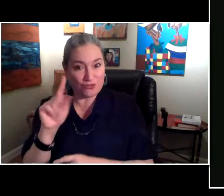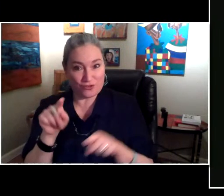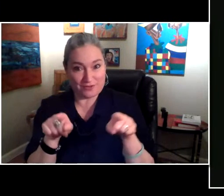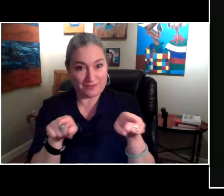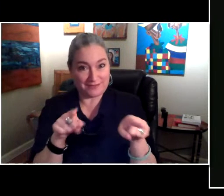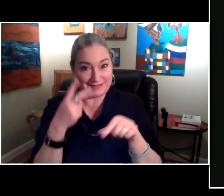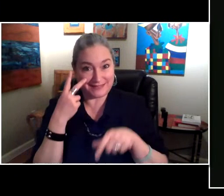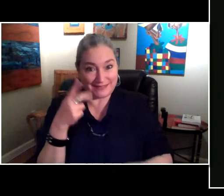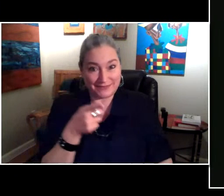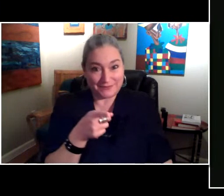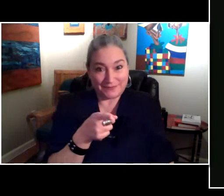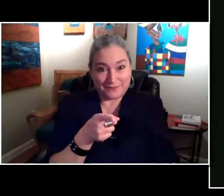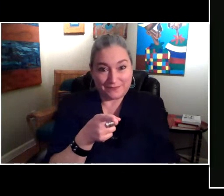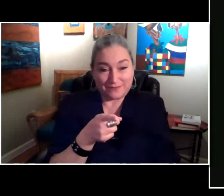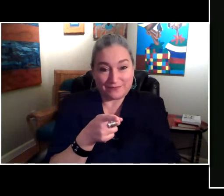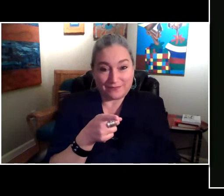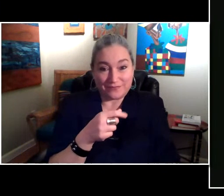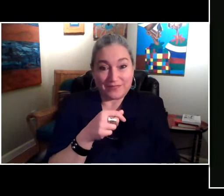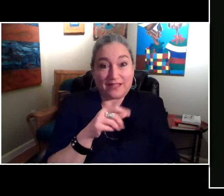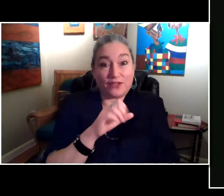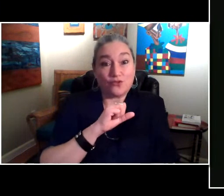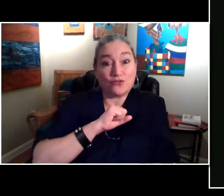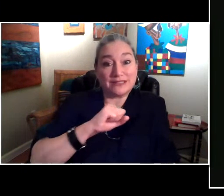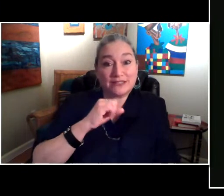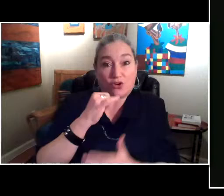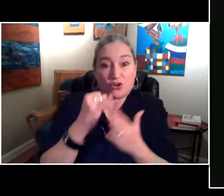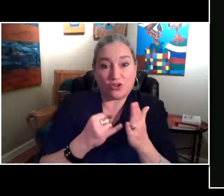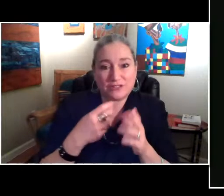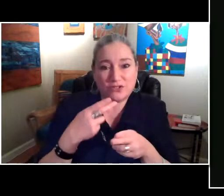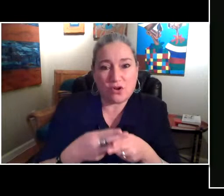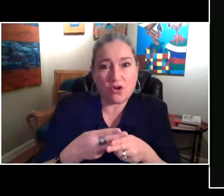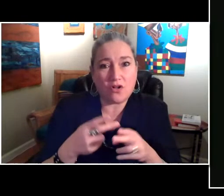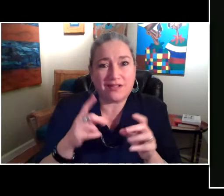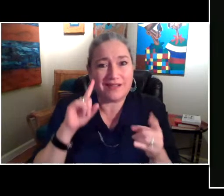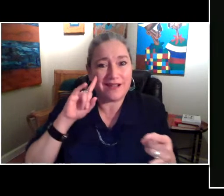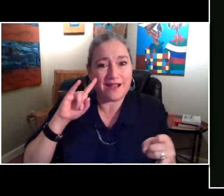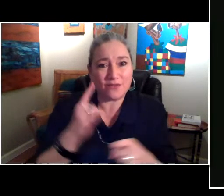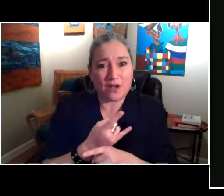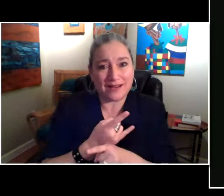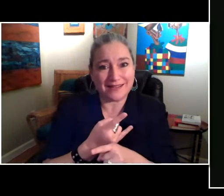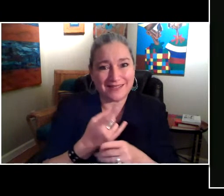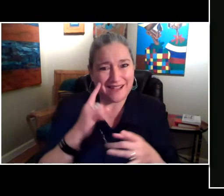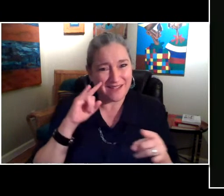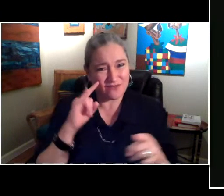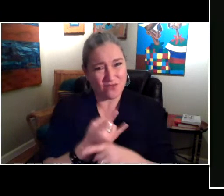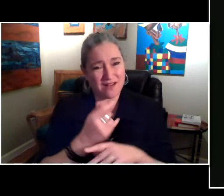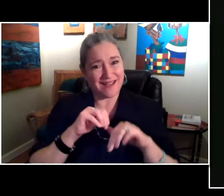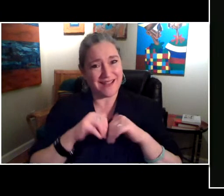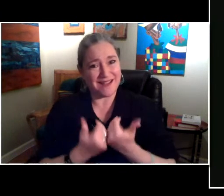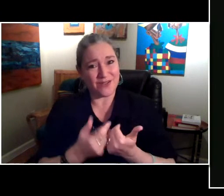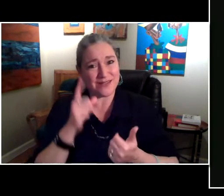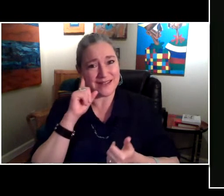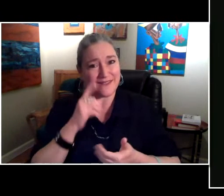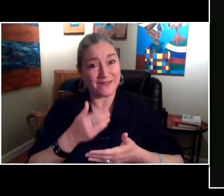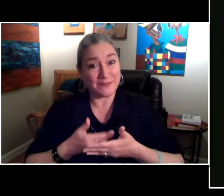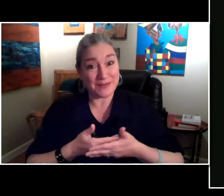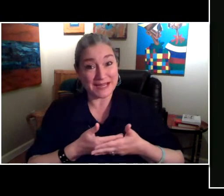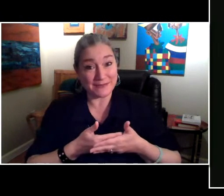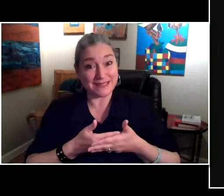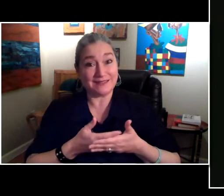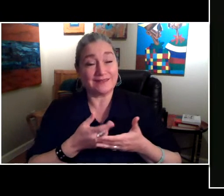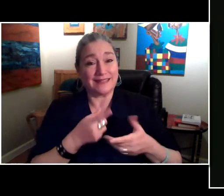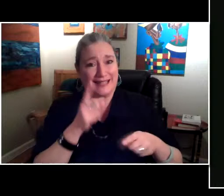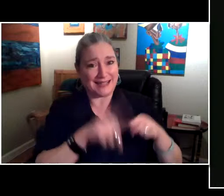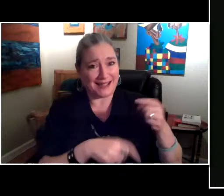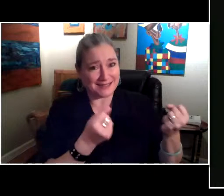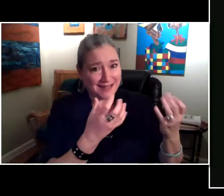Here I show examples of resistance art and affirmative art. Resistance art, the image I chose